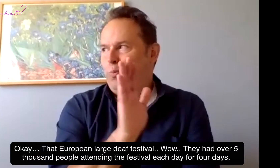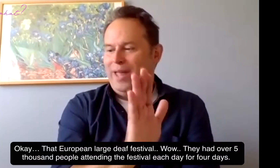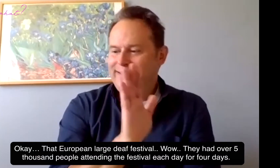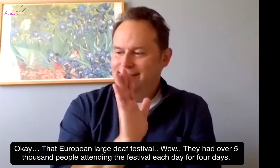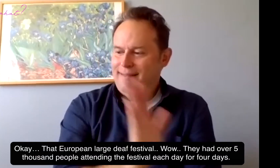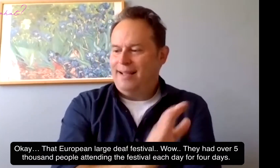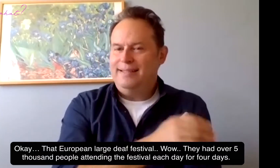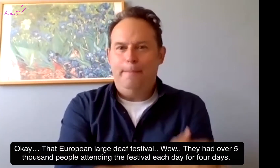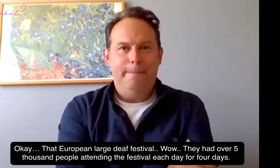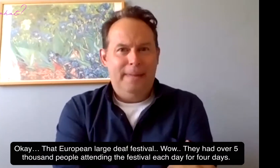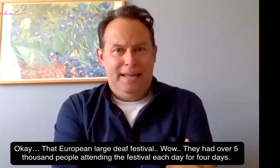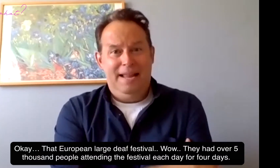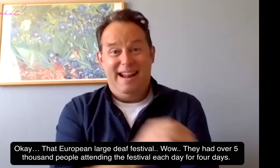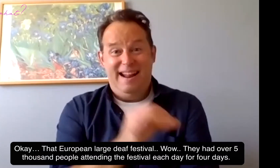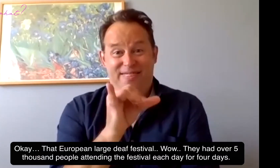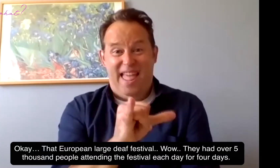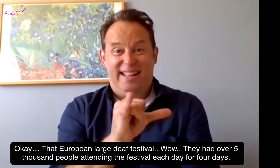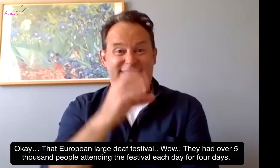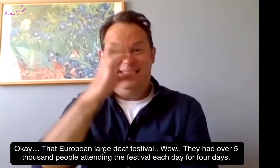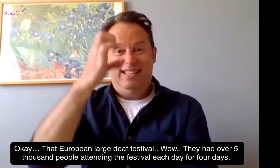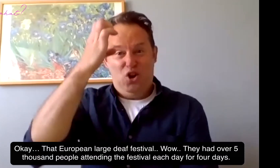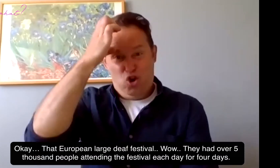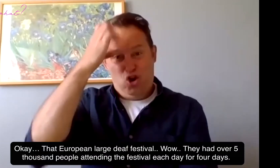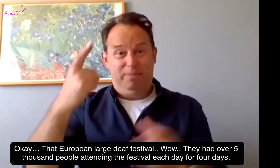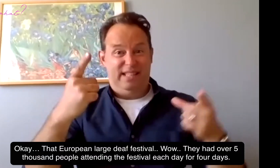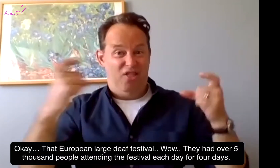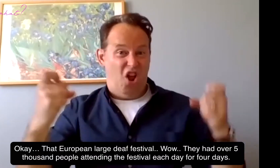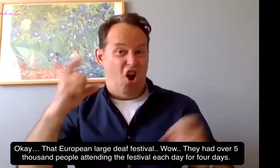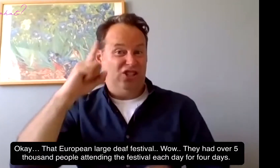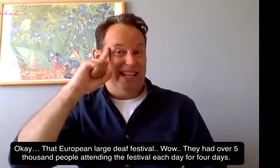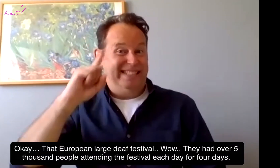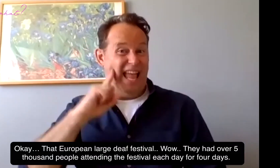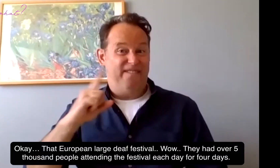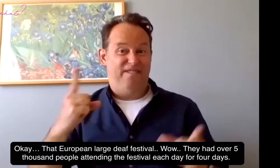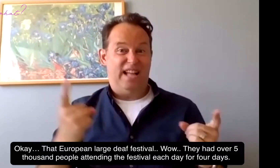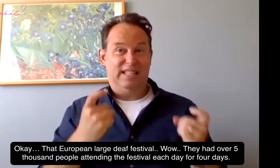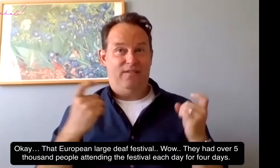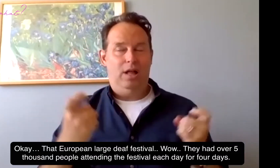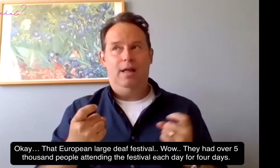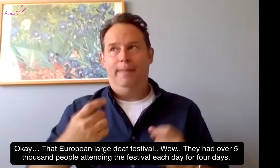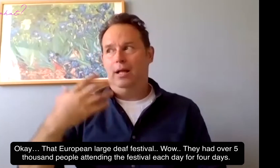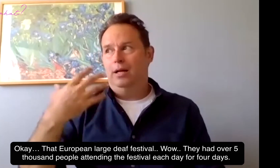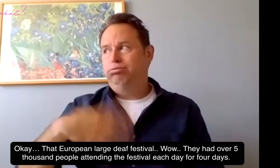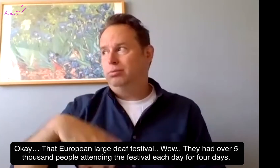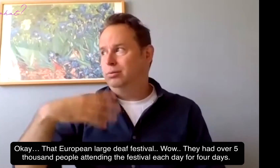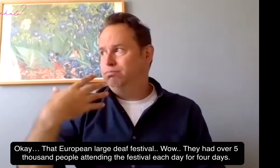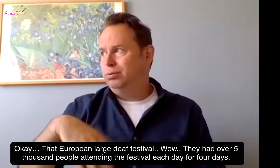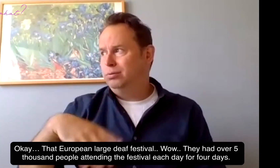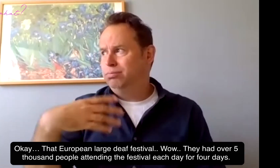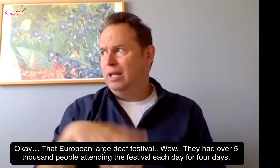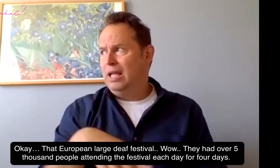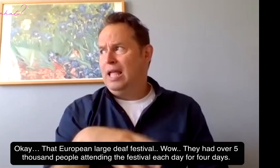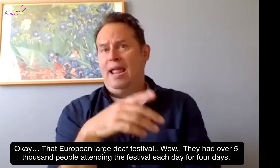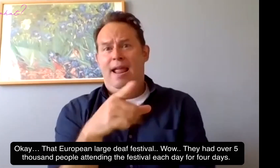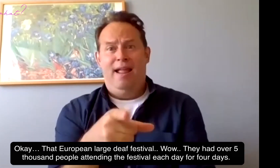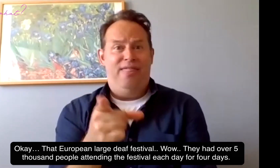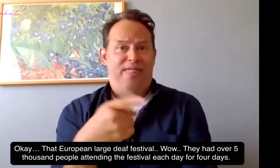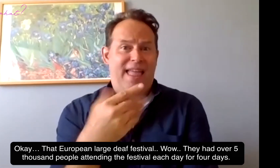Okay. That European large deaf festival? Wow. They